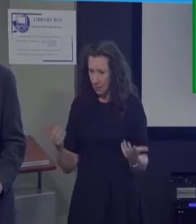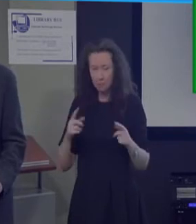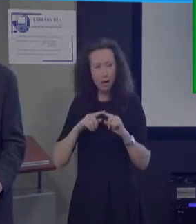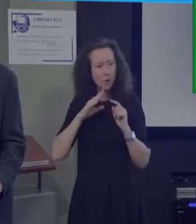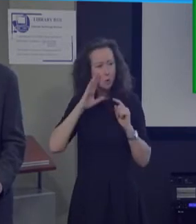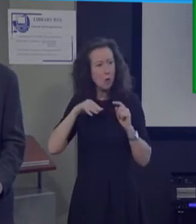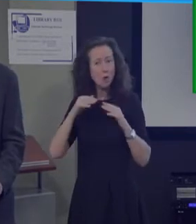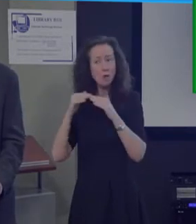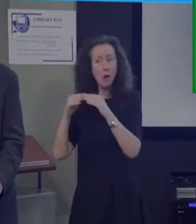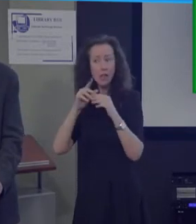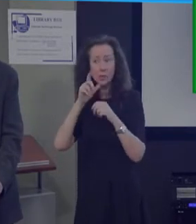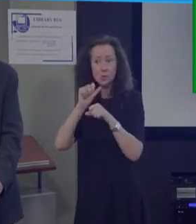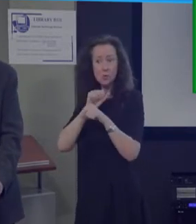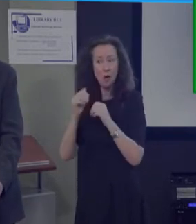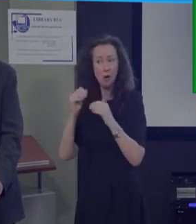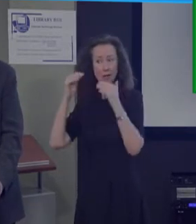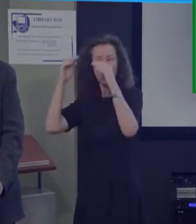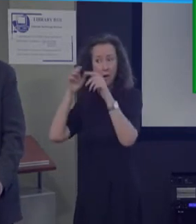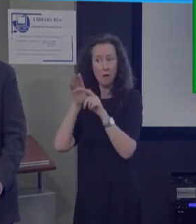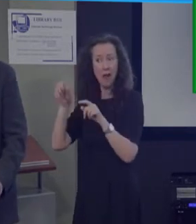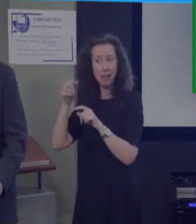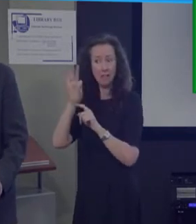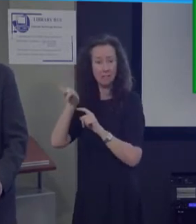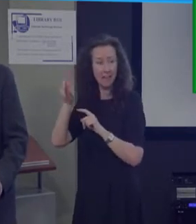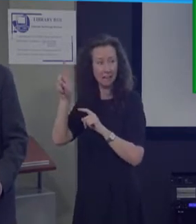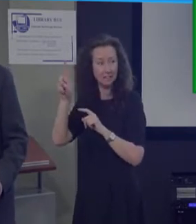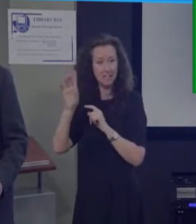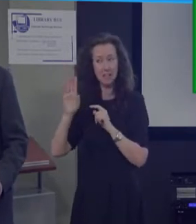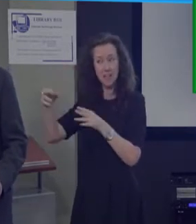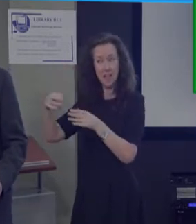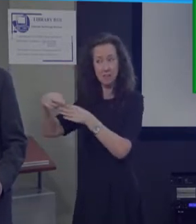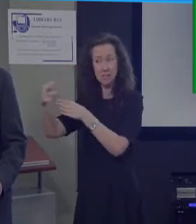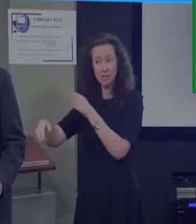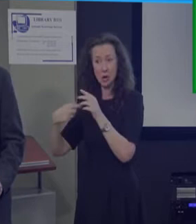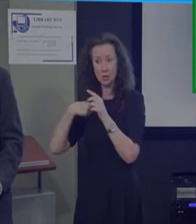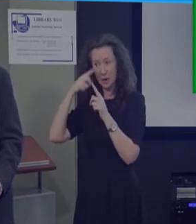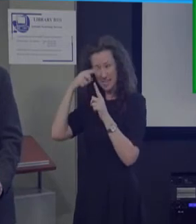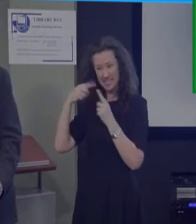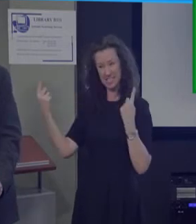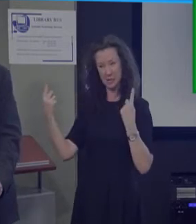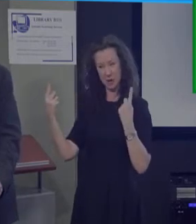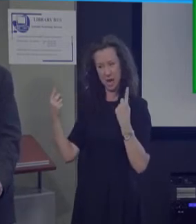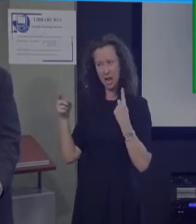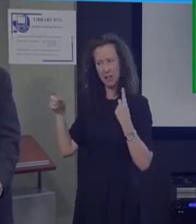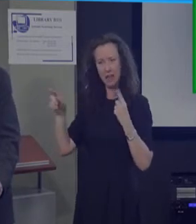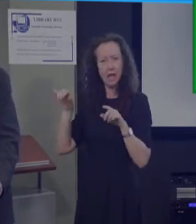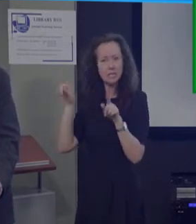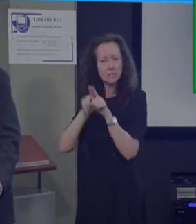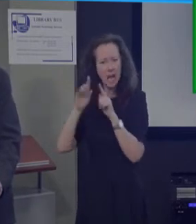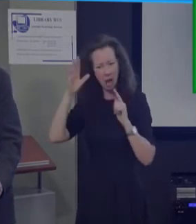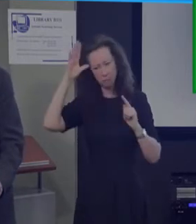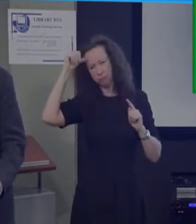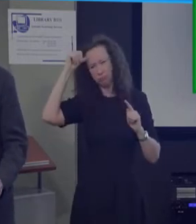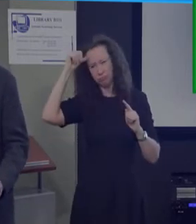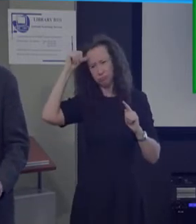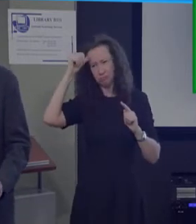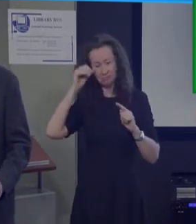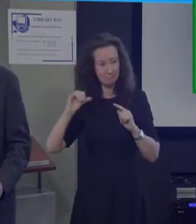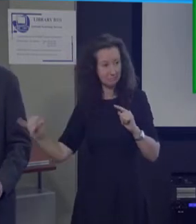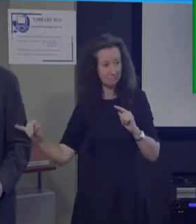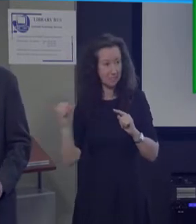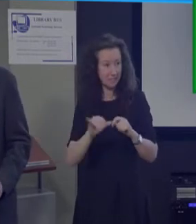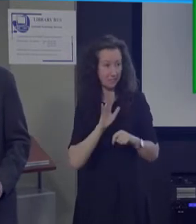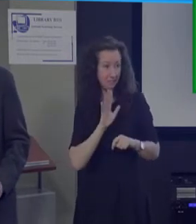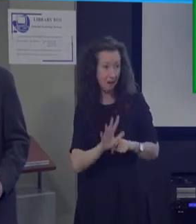other fields with whose results we disagree, who do exactly this. They take a single positive instance that fits